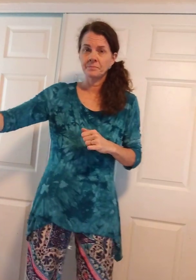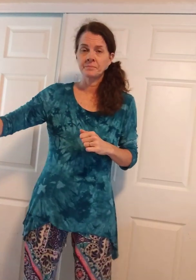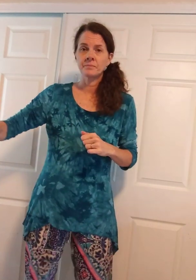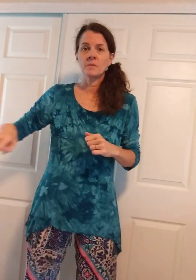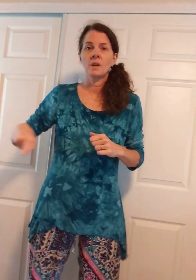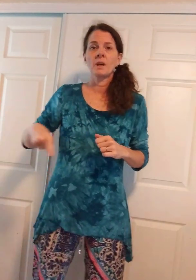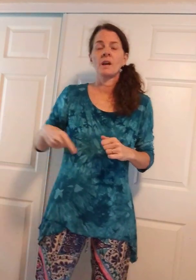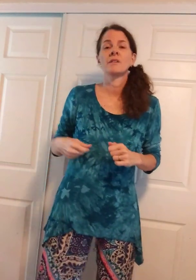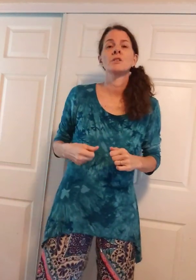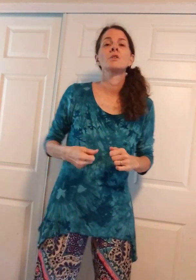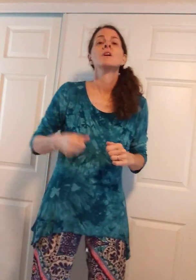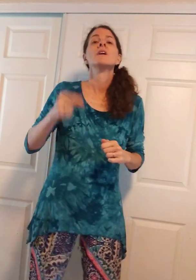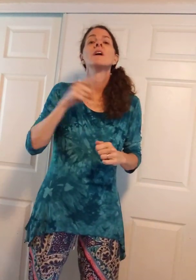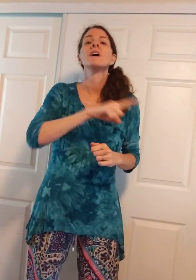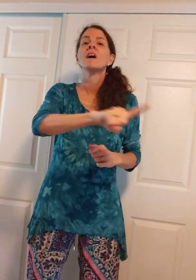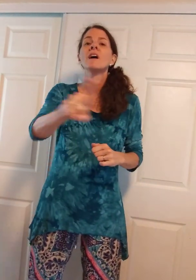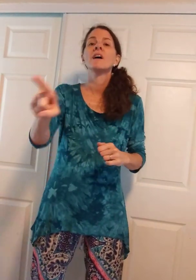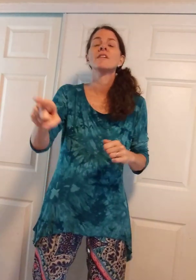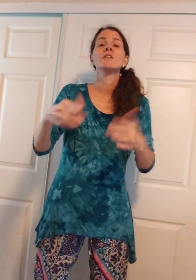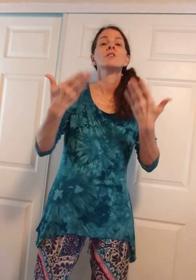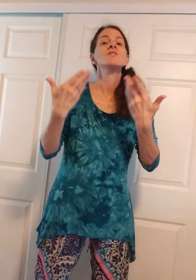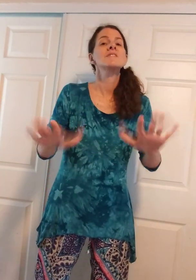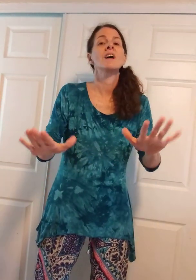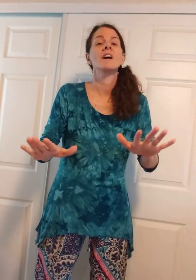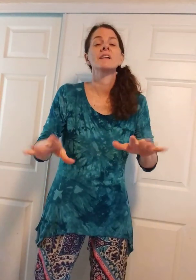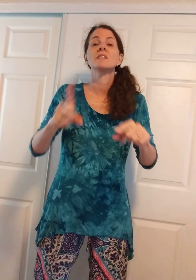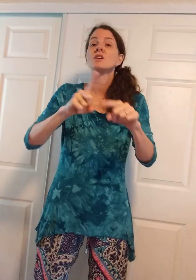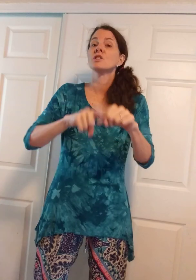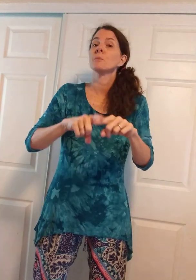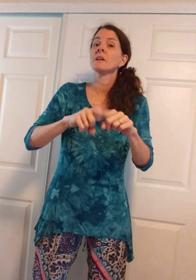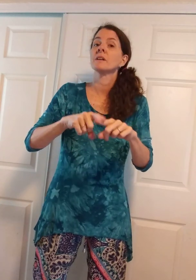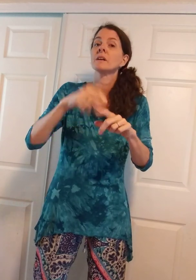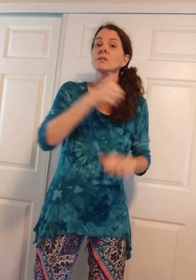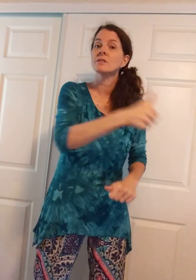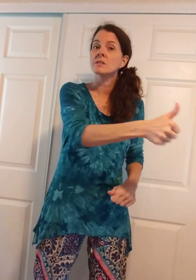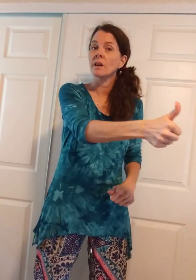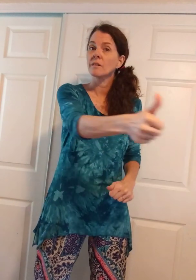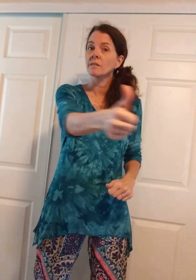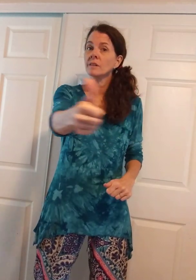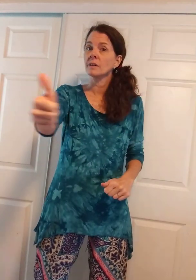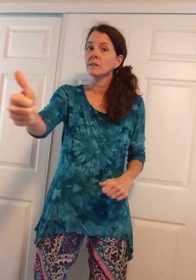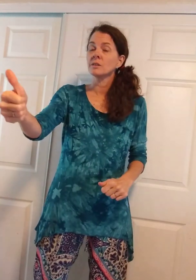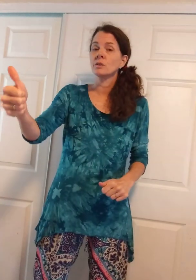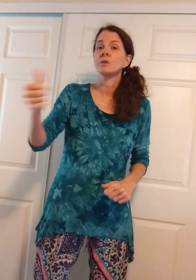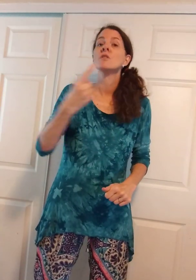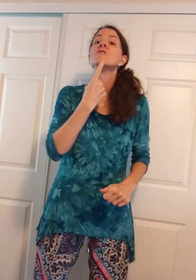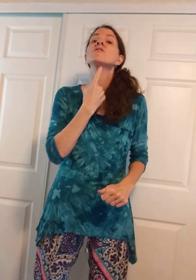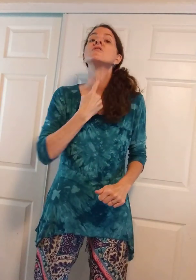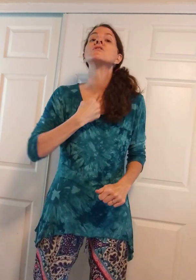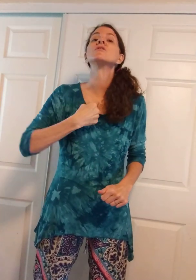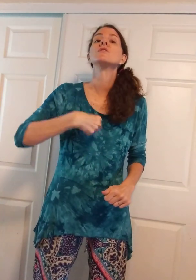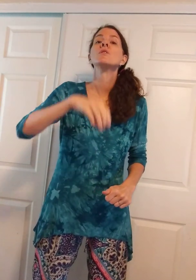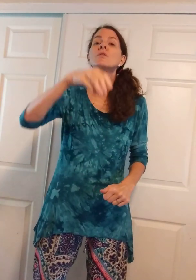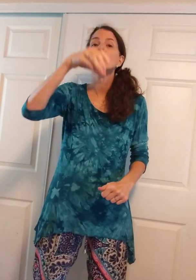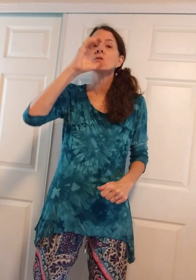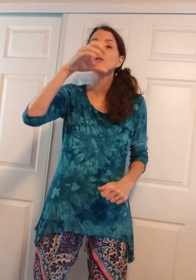Have you come to the end of the sale? Do you thirst for a drink